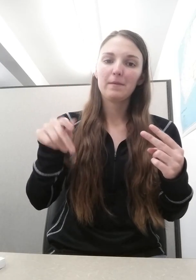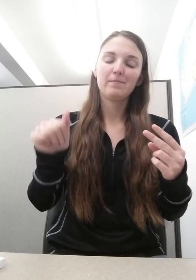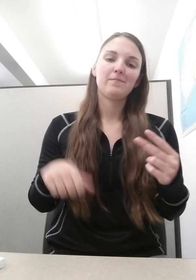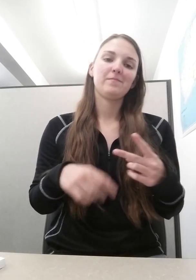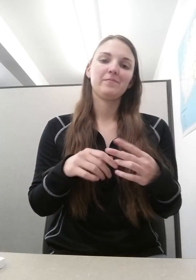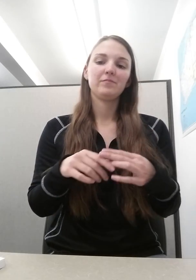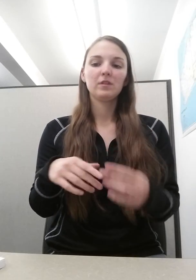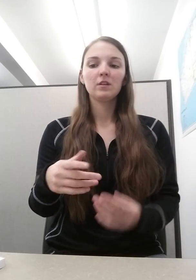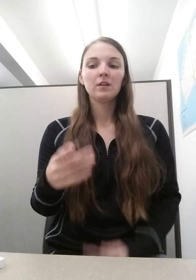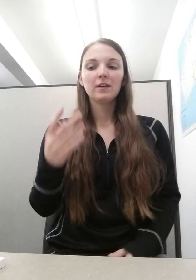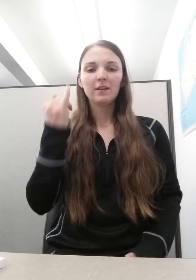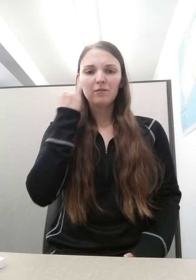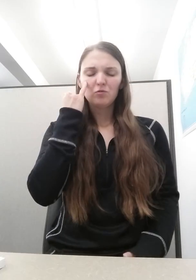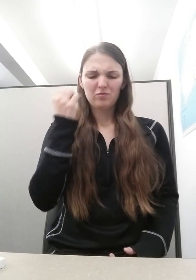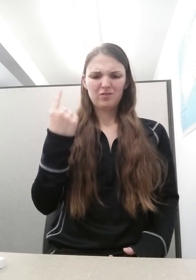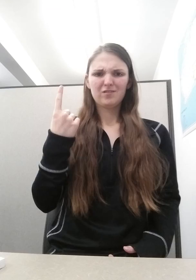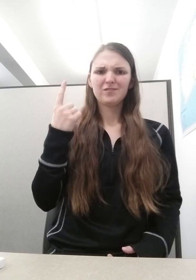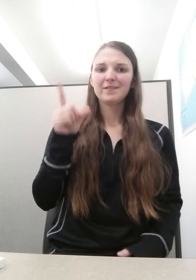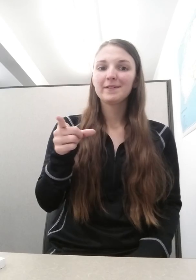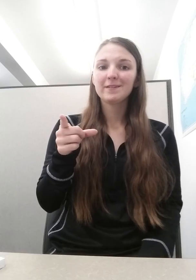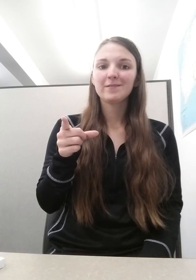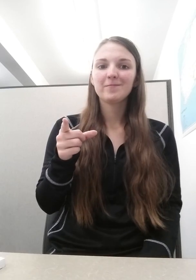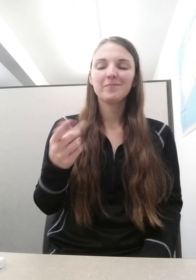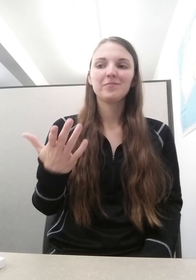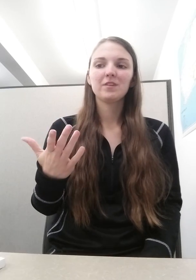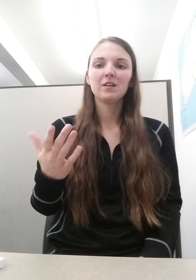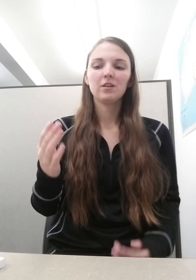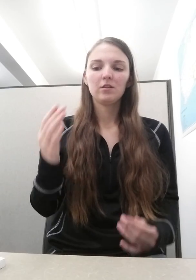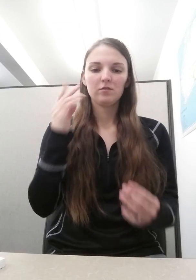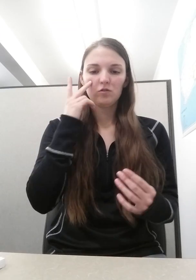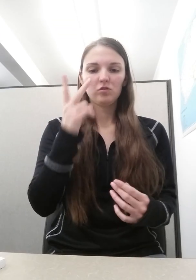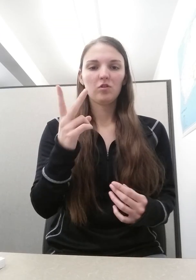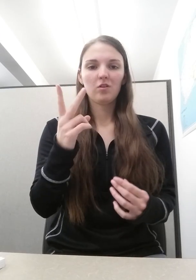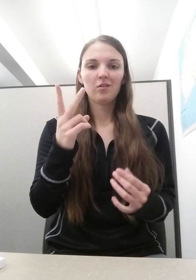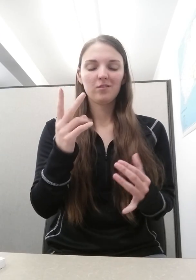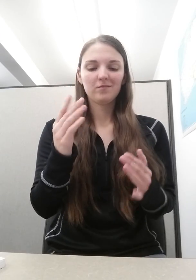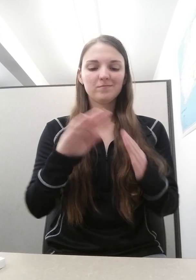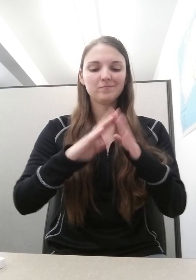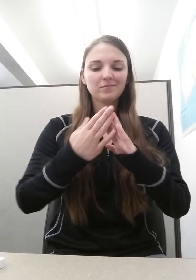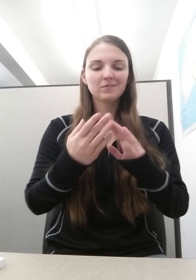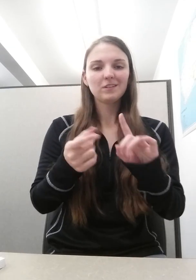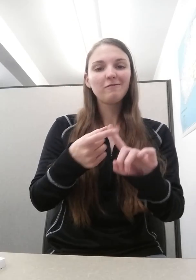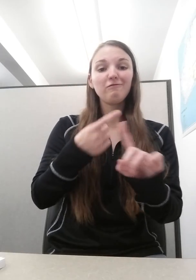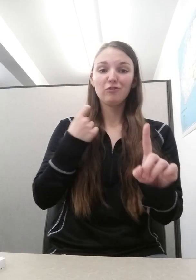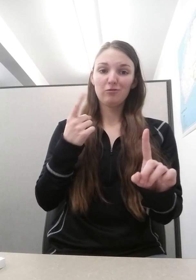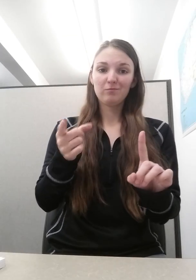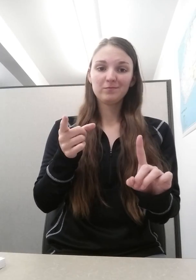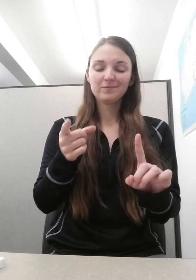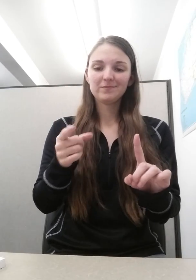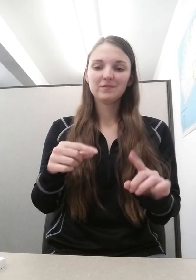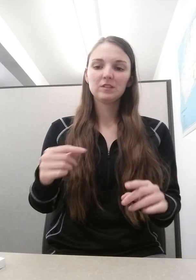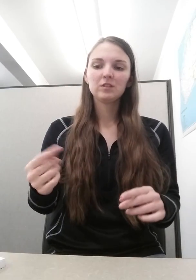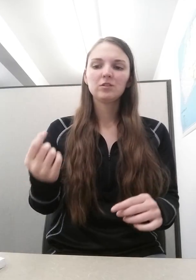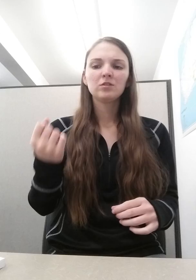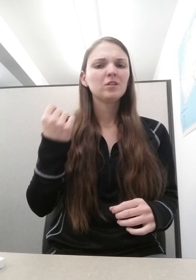from. You don't understand why he has such a good grasp on the common man, the porter in a play